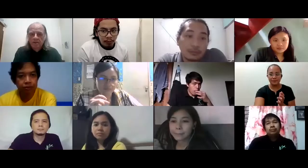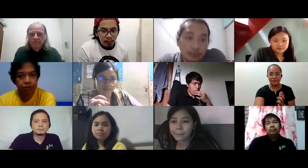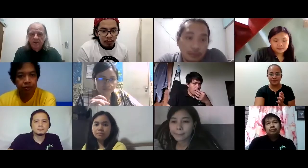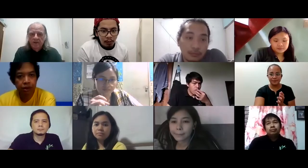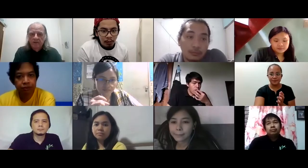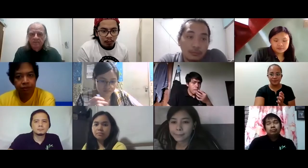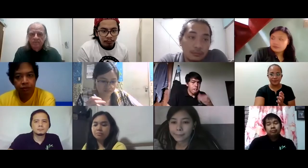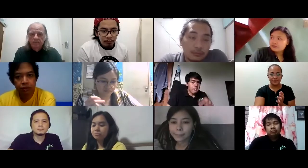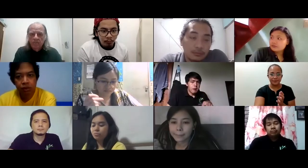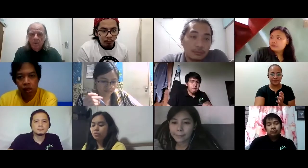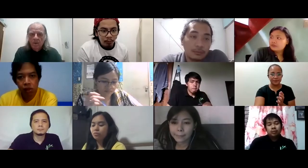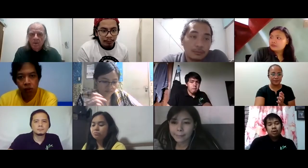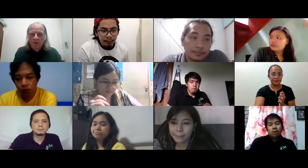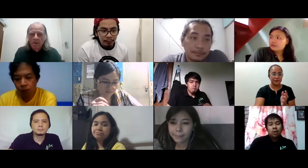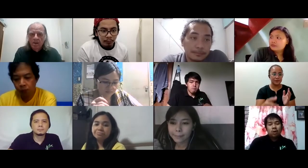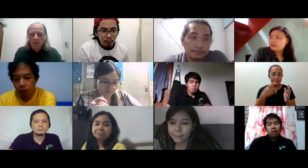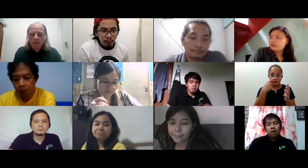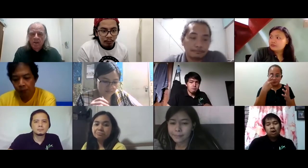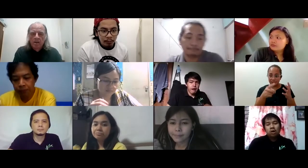on the file,